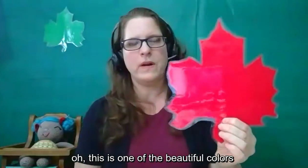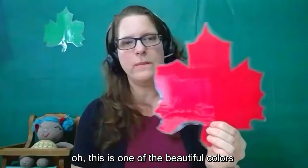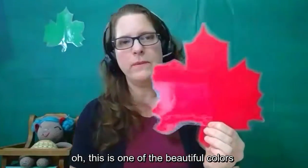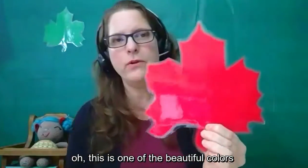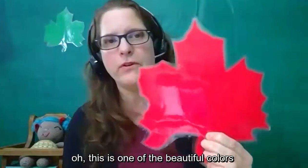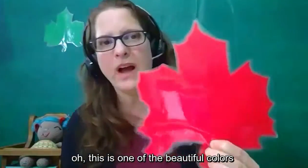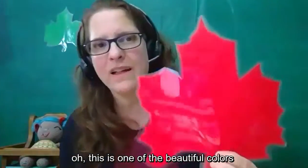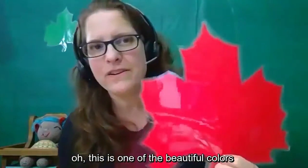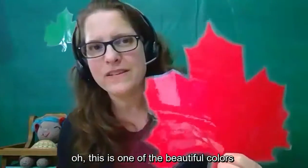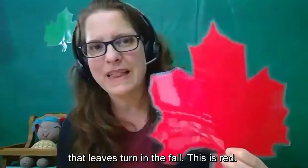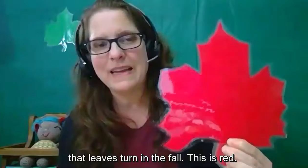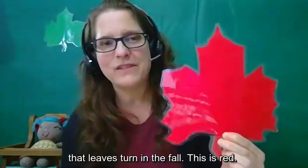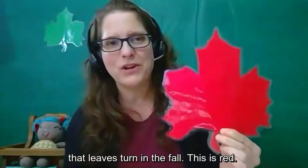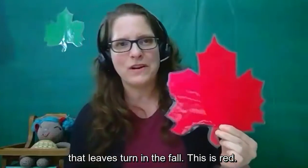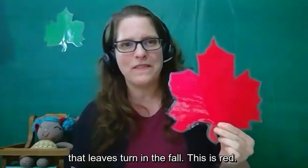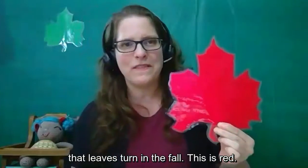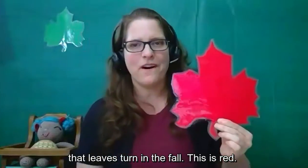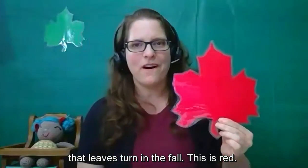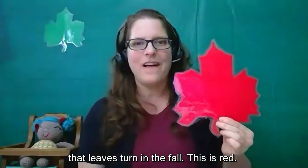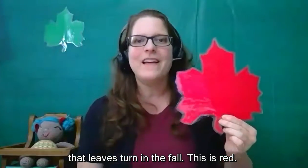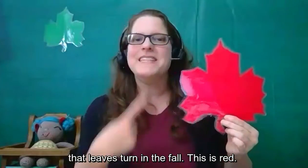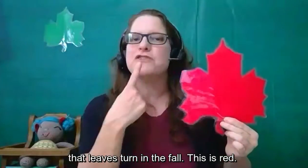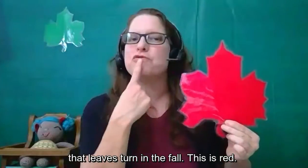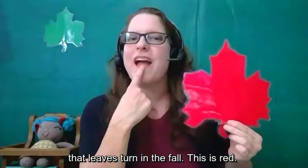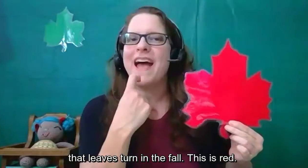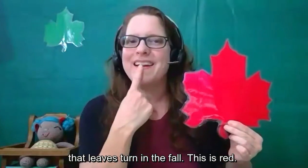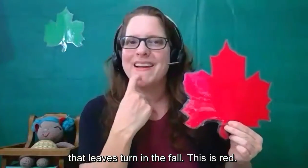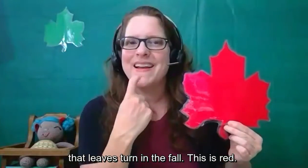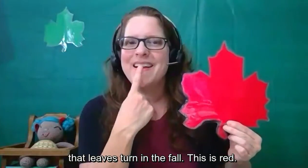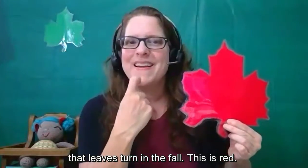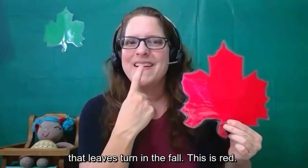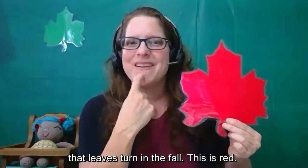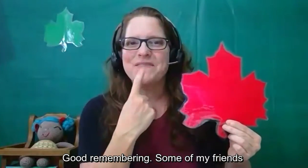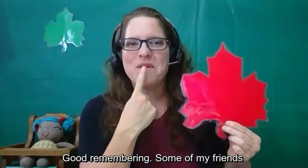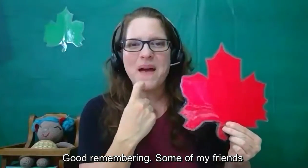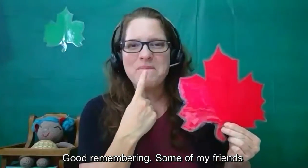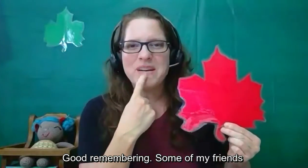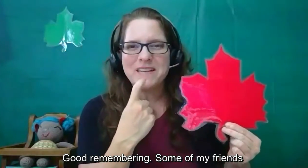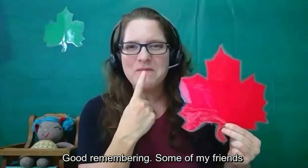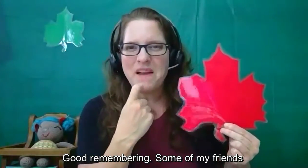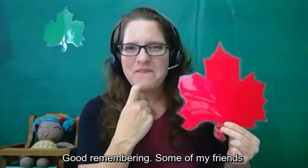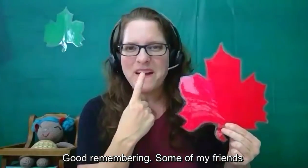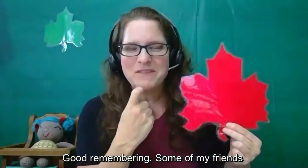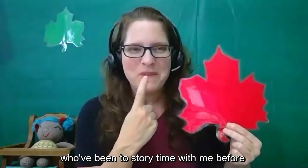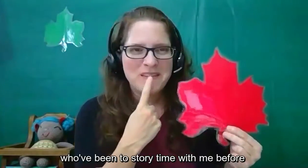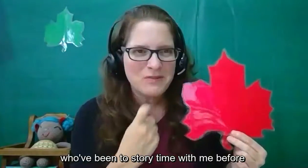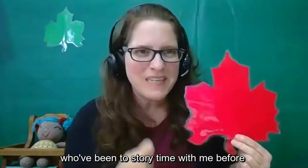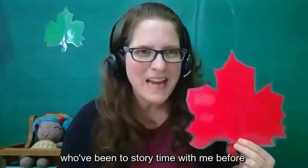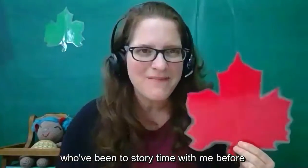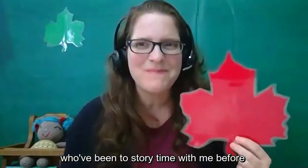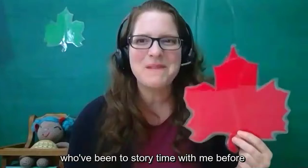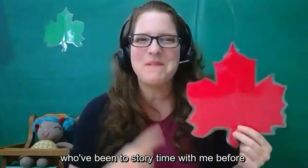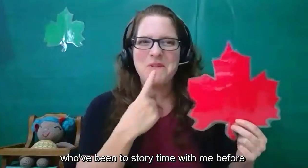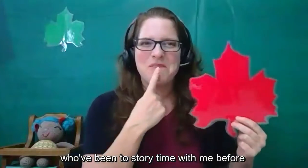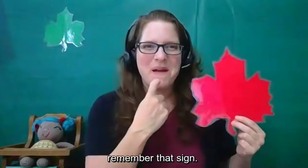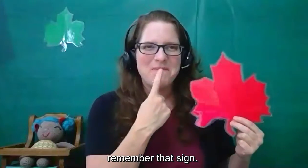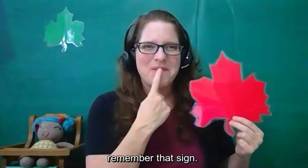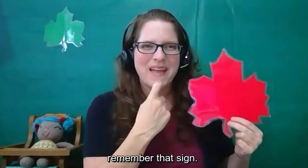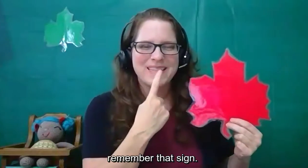the beautiful colors that leaves turn in the fall. This is red. Good remembering. Some of my friends who've been to story time with me before remembered that